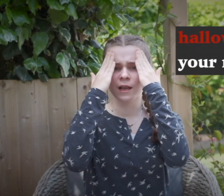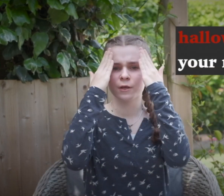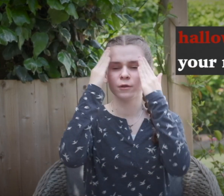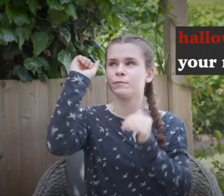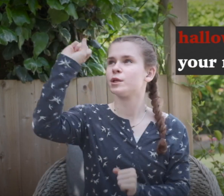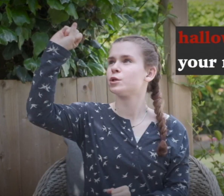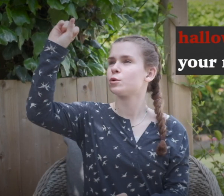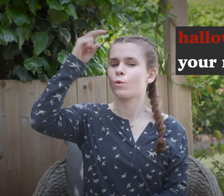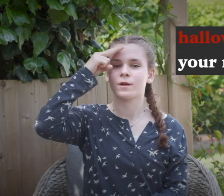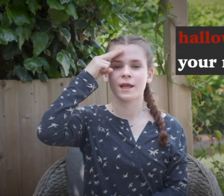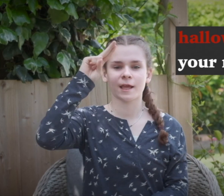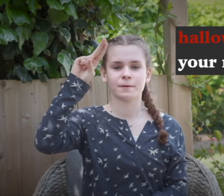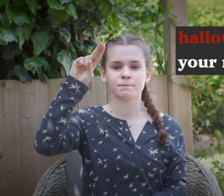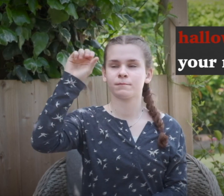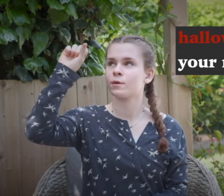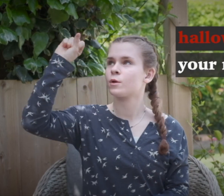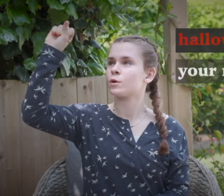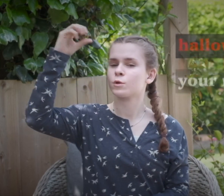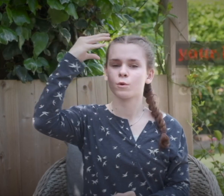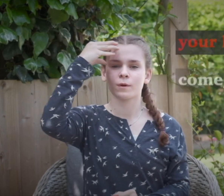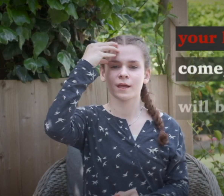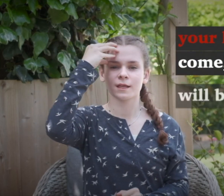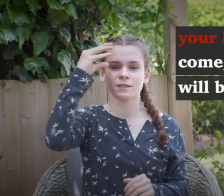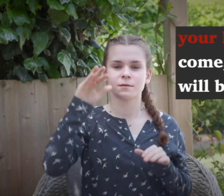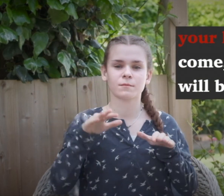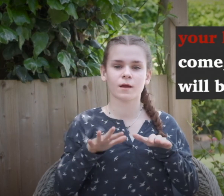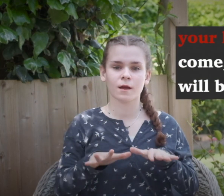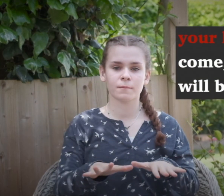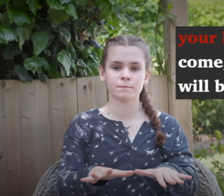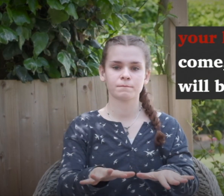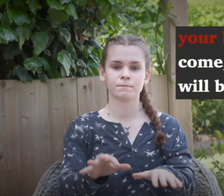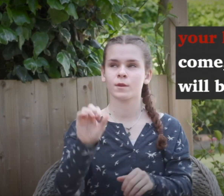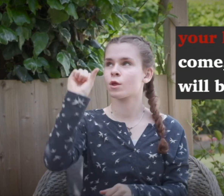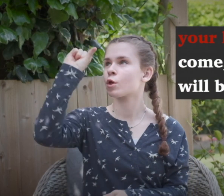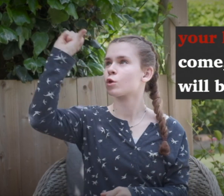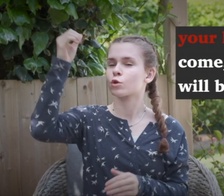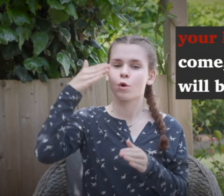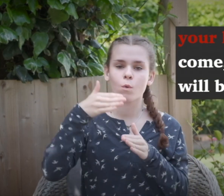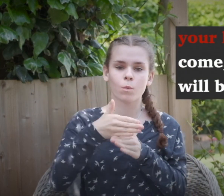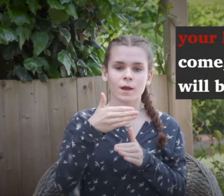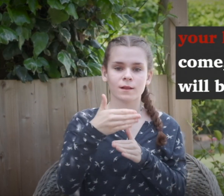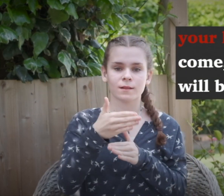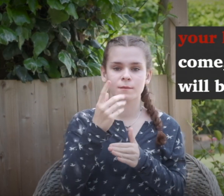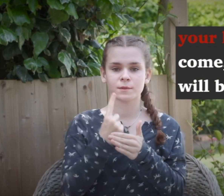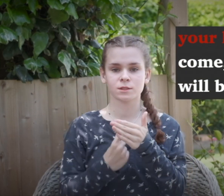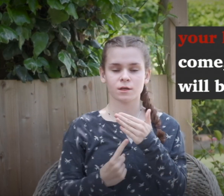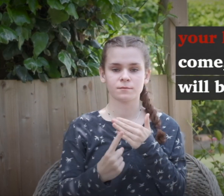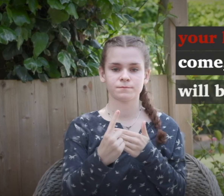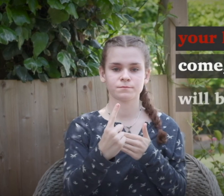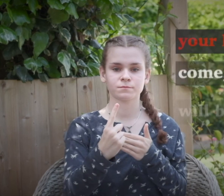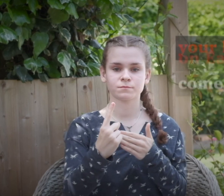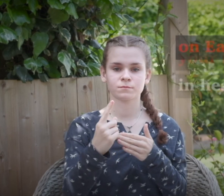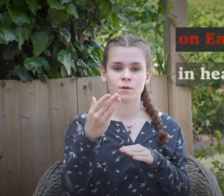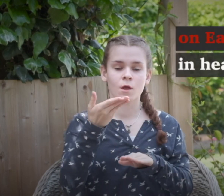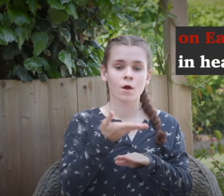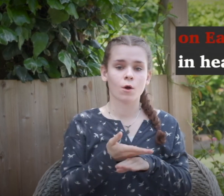hallowed be your name. Your kingdom come, your will be done, on